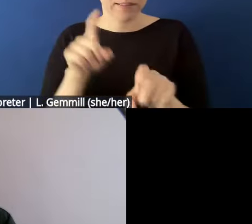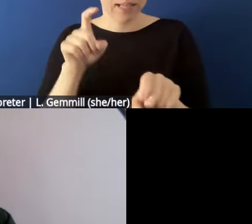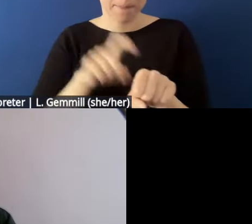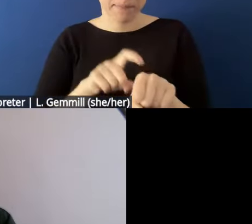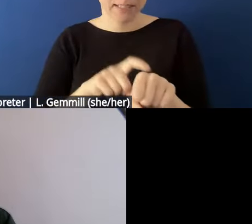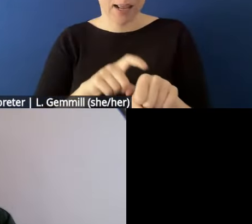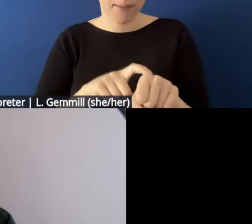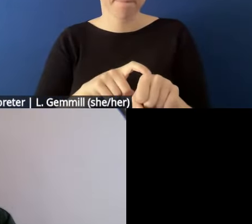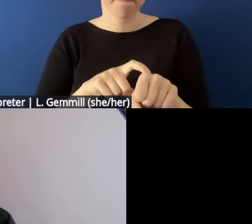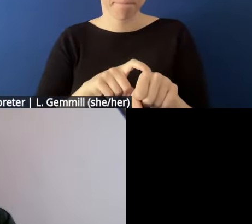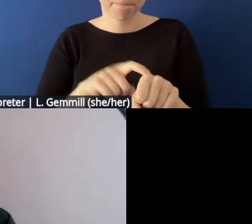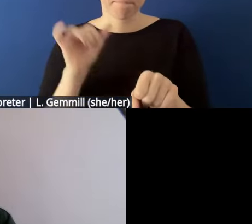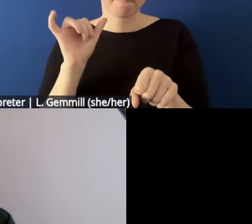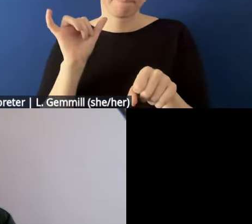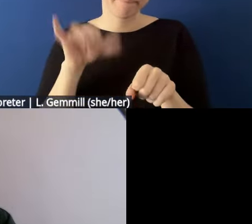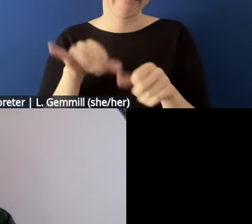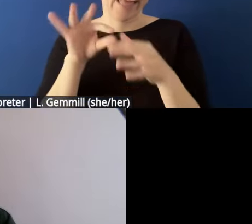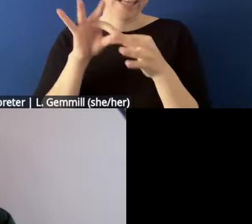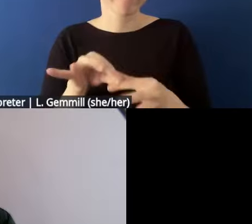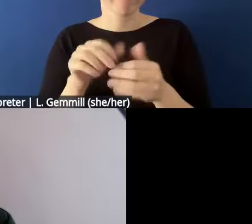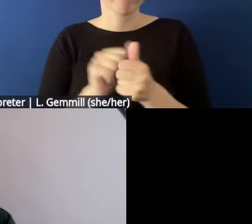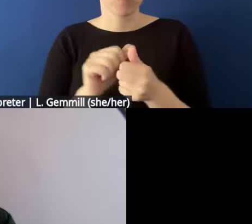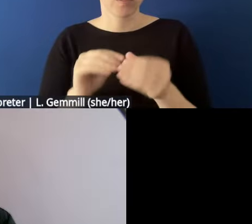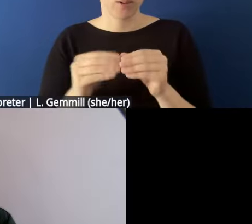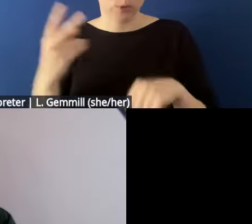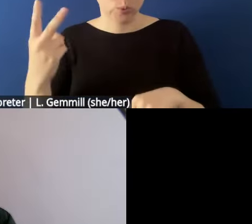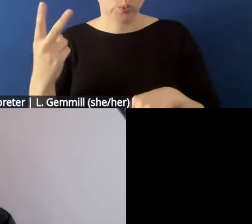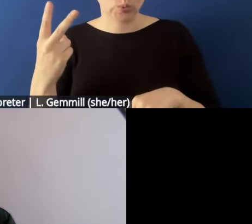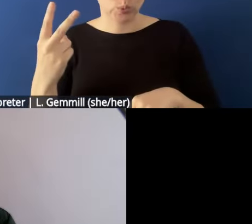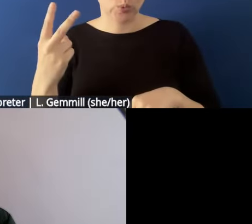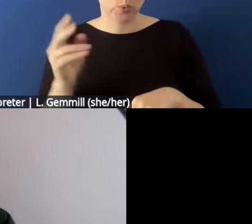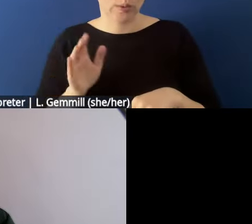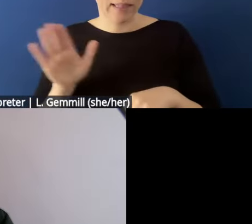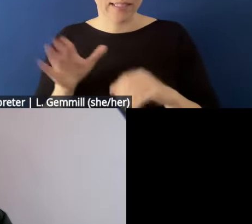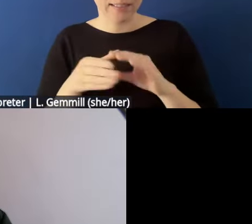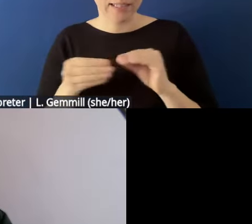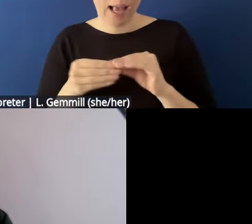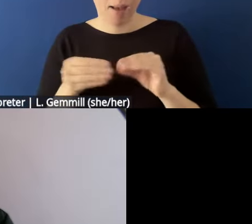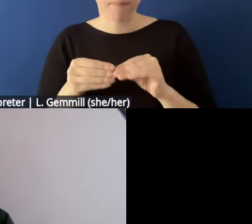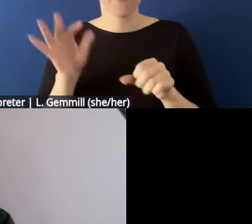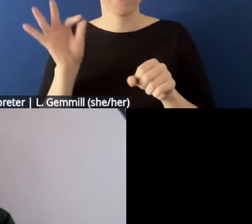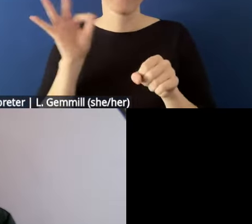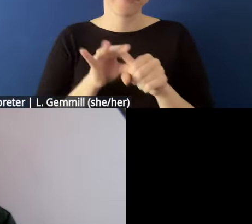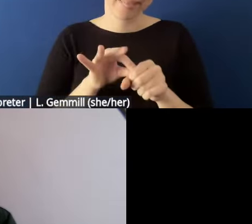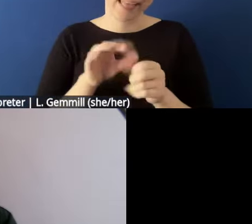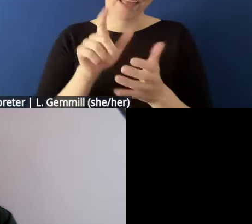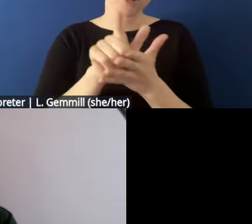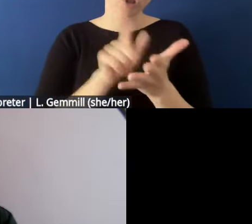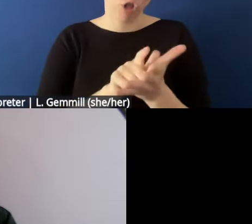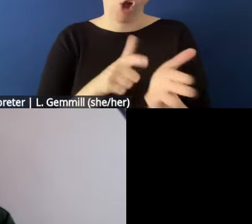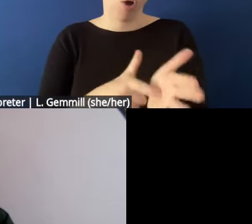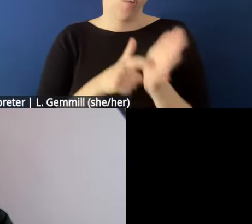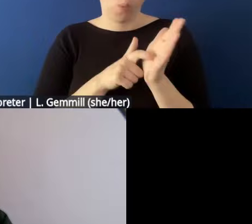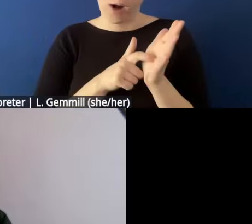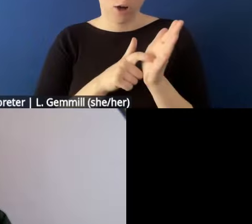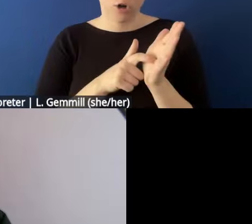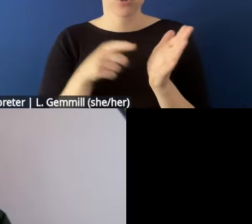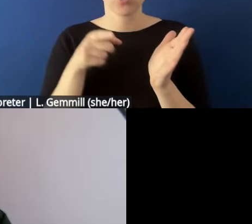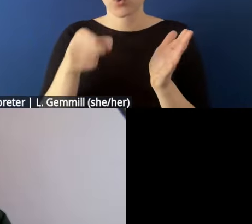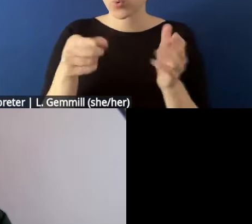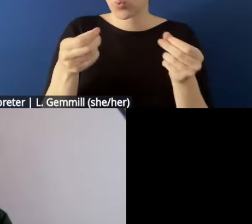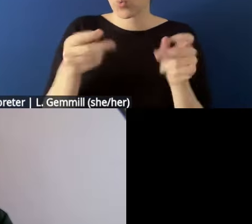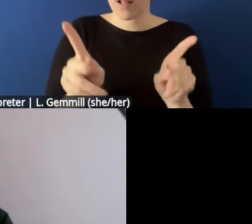kind of relates to number 2 as well with his public comment. What election law requires is that you're only allowed to sign a